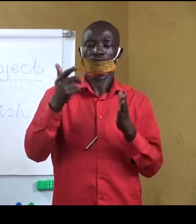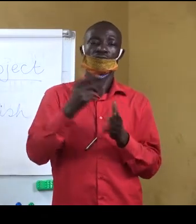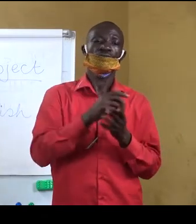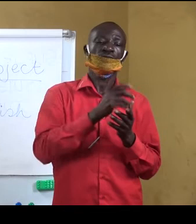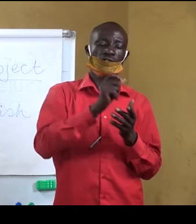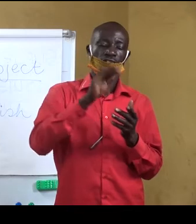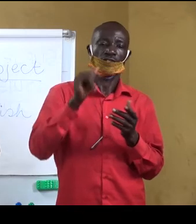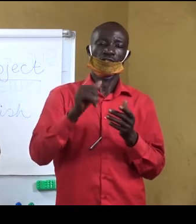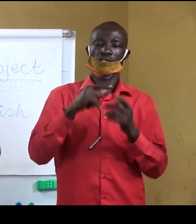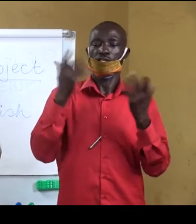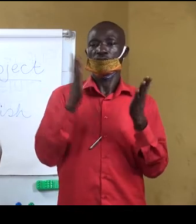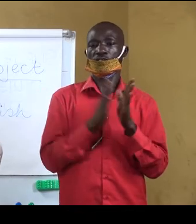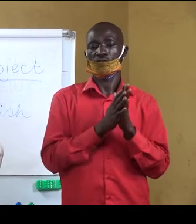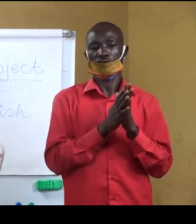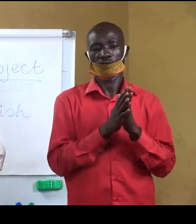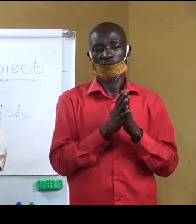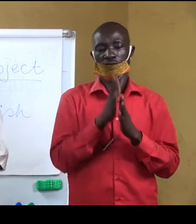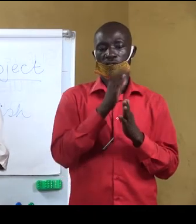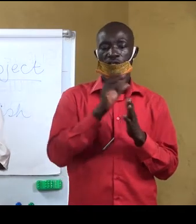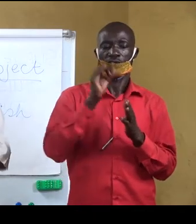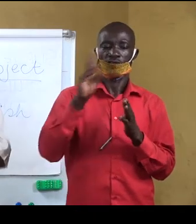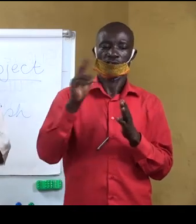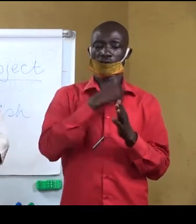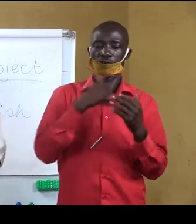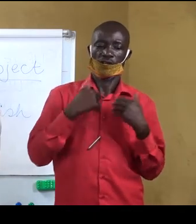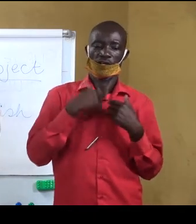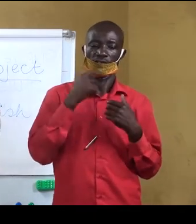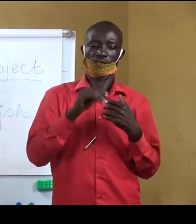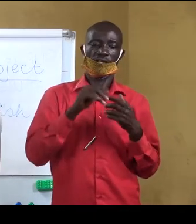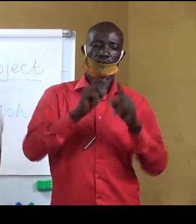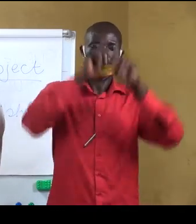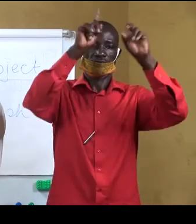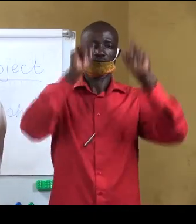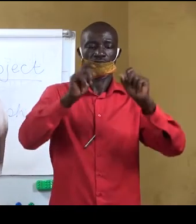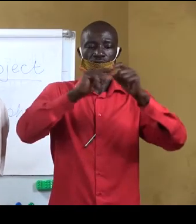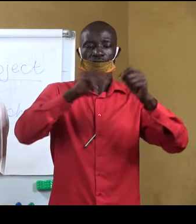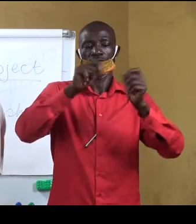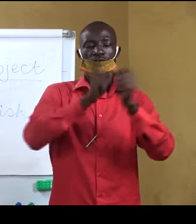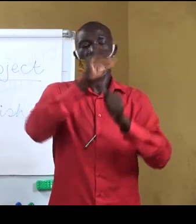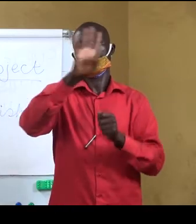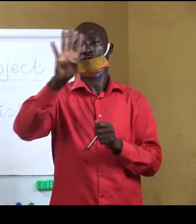statutory, exclamatory, and of course we have the interrogatory, which is the 4th.